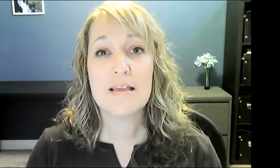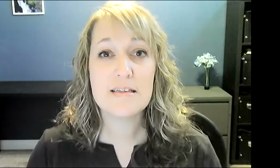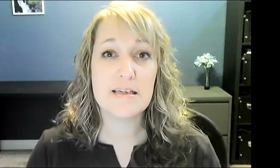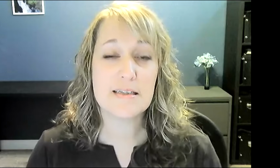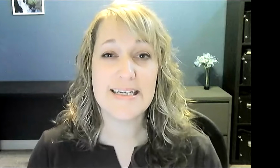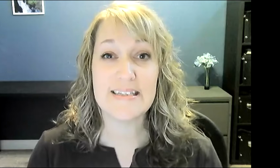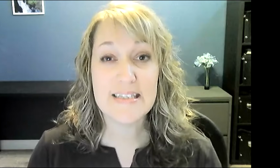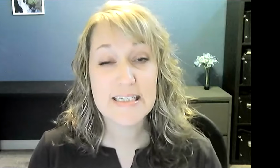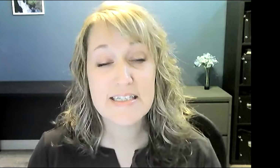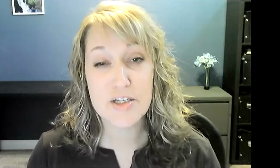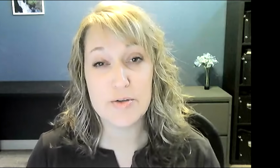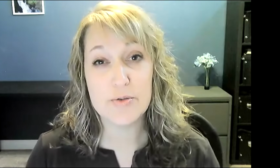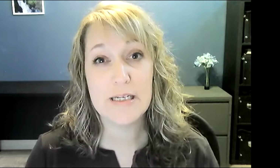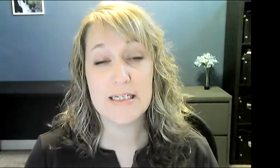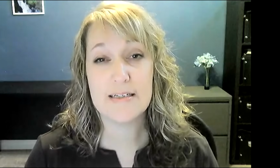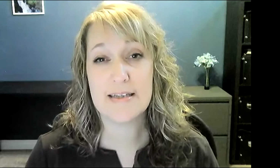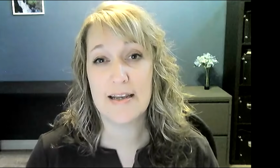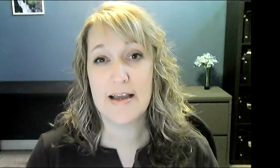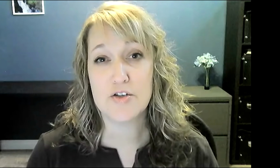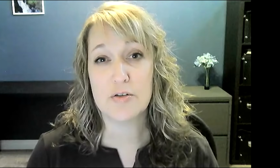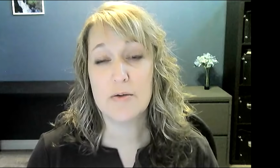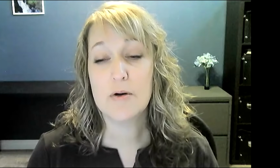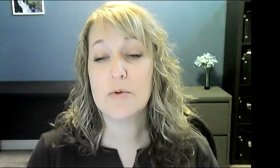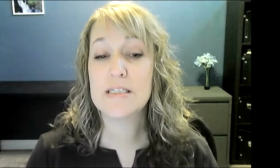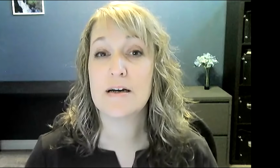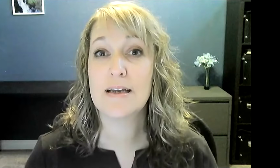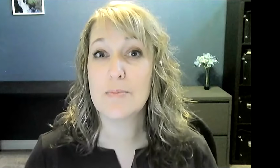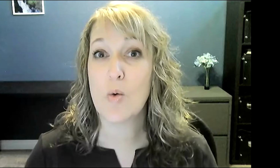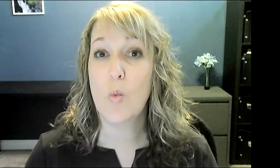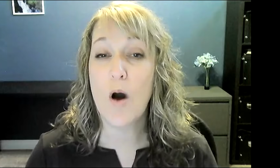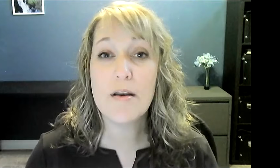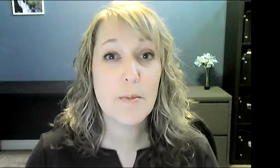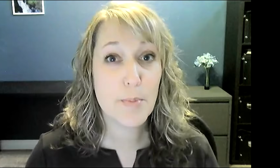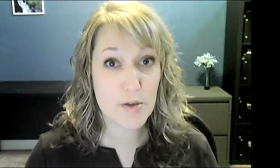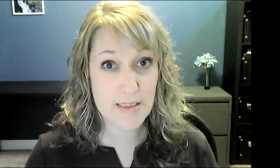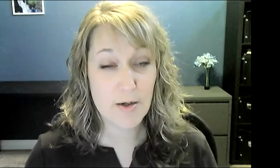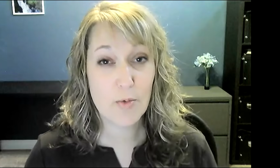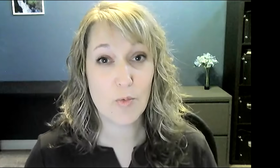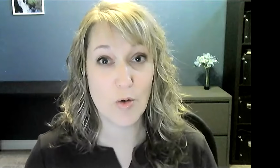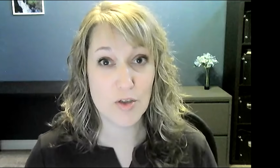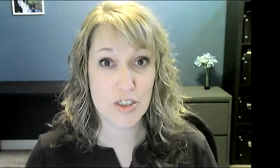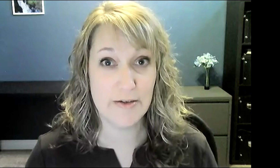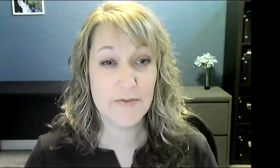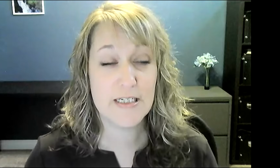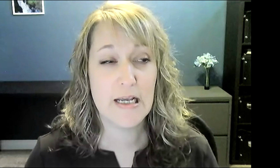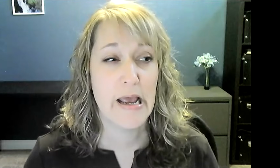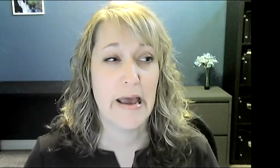This is lesson 6.2 in Signing Naturally, where we'll be talking about one-person role shift